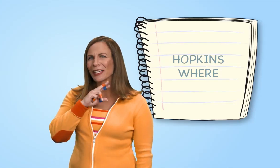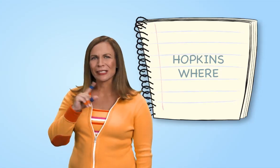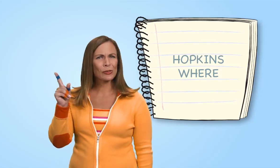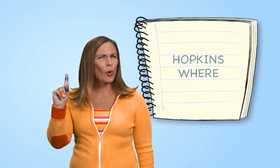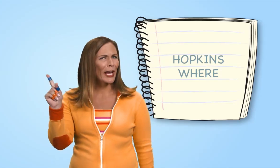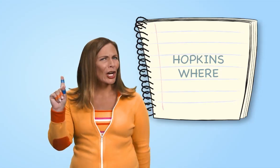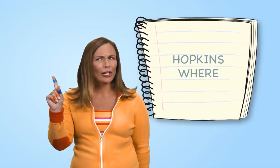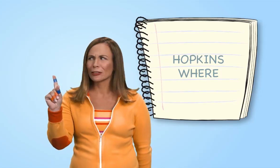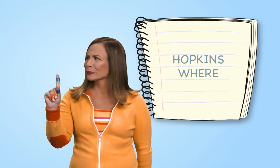Hopkins where?